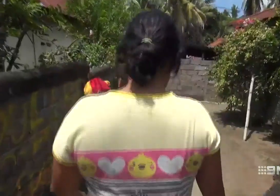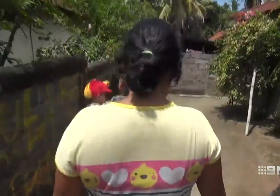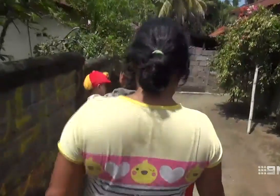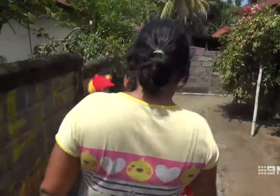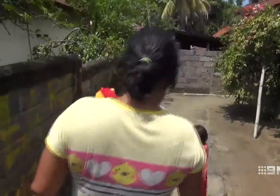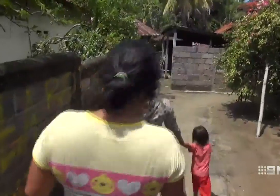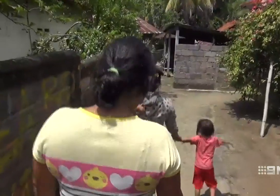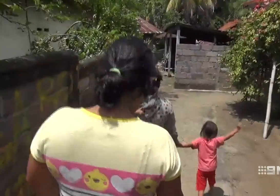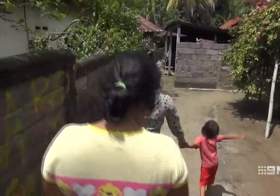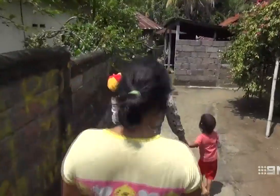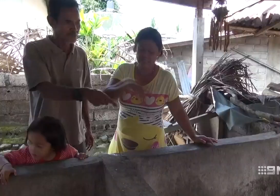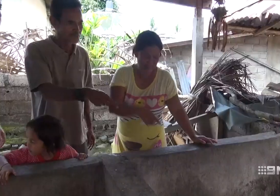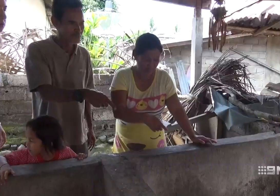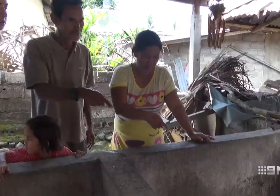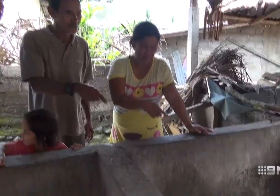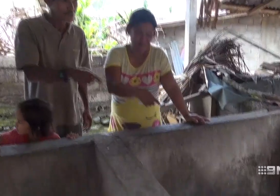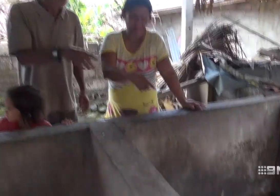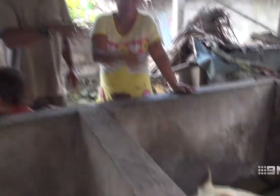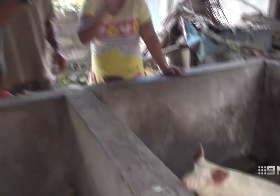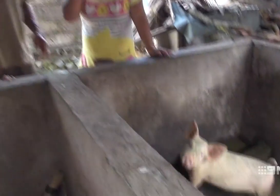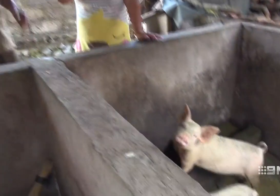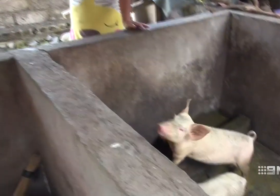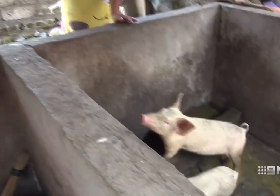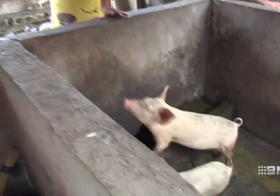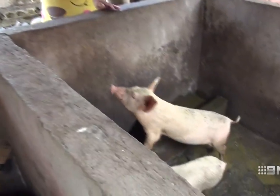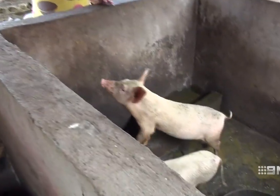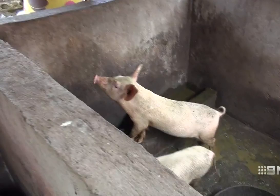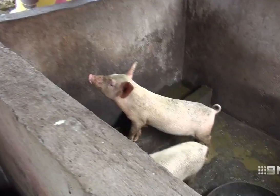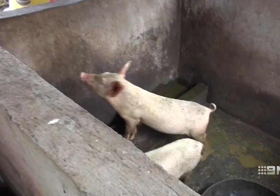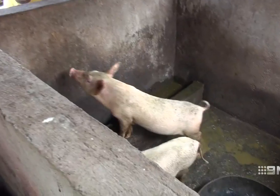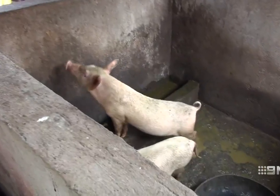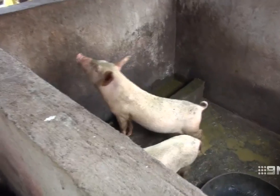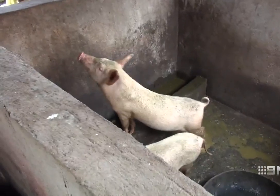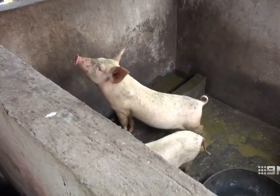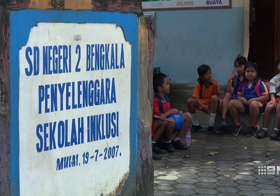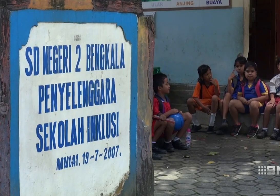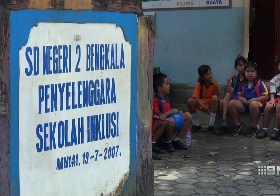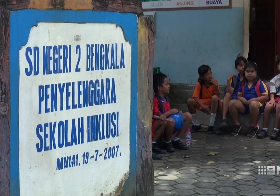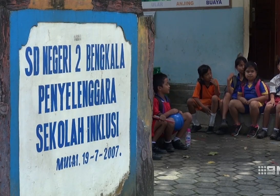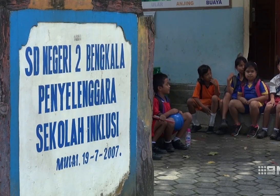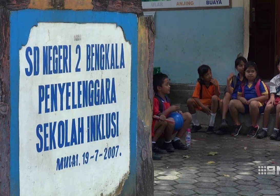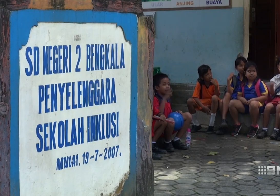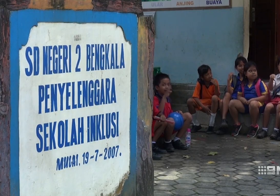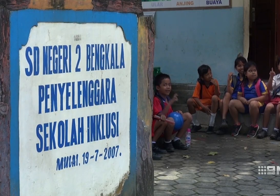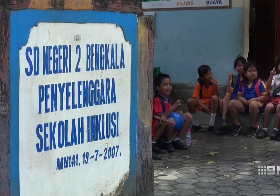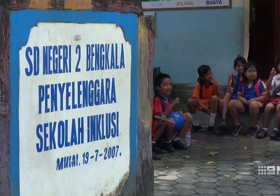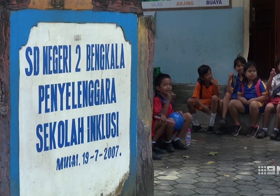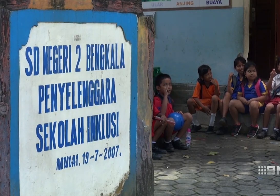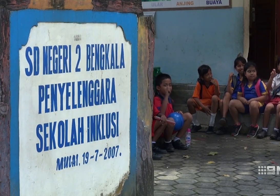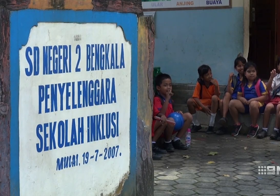Pindu tells us her family is lucky to make $5 a day farming pigs. With the help of government funding, there's a chance